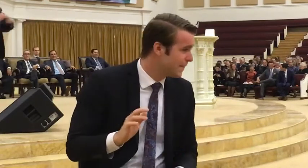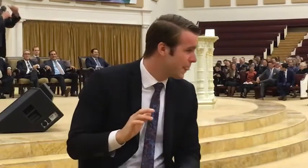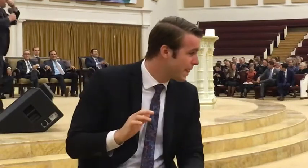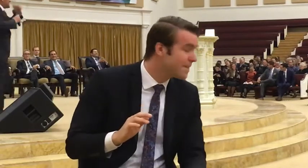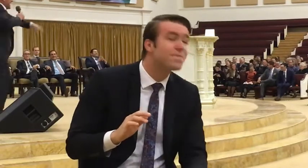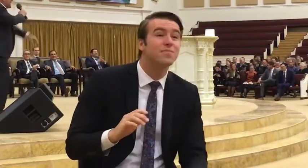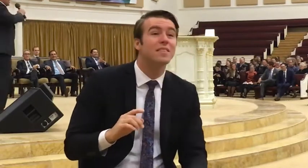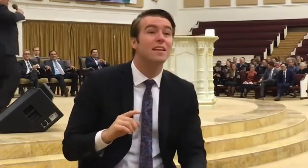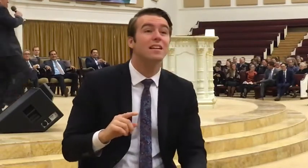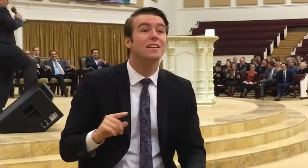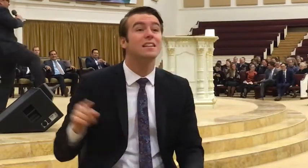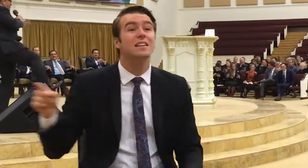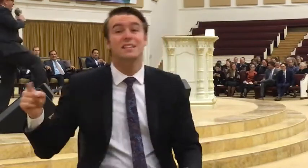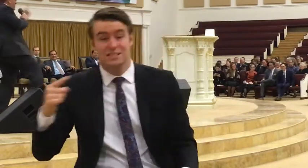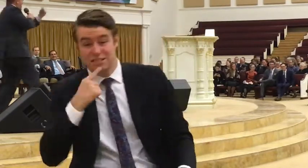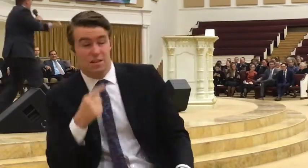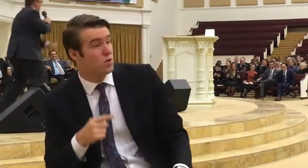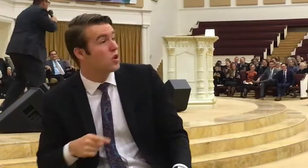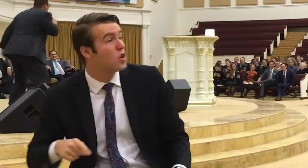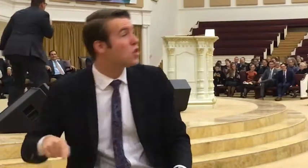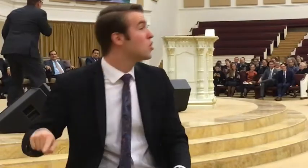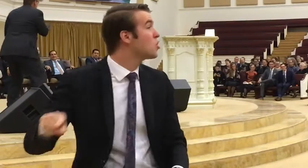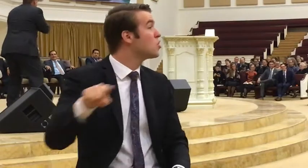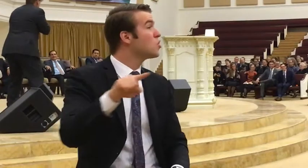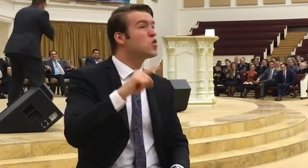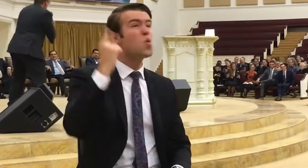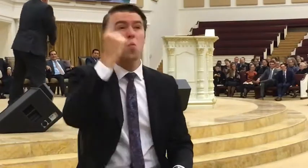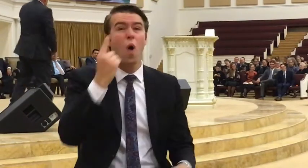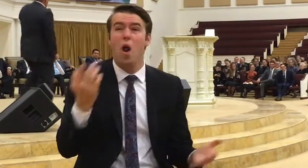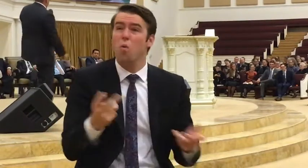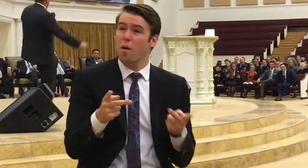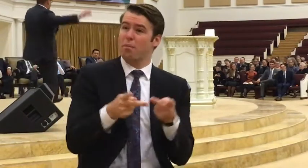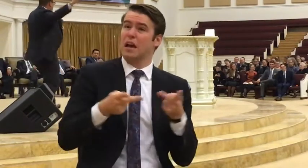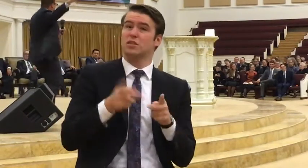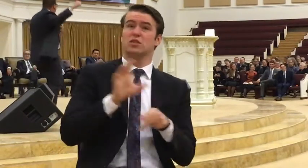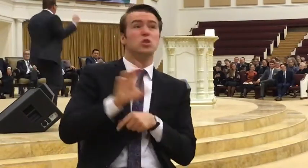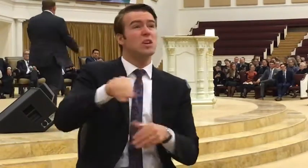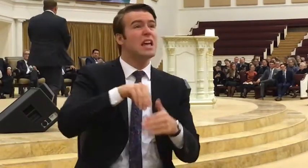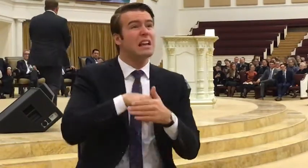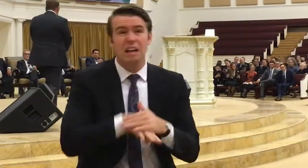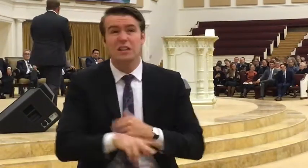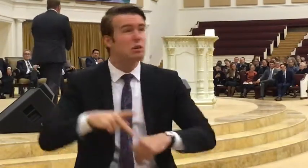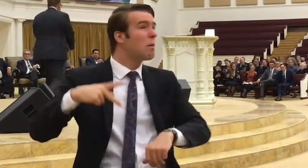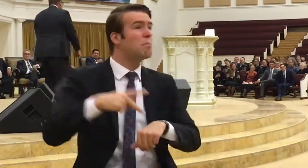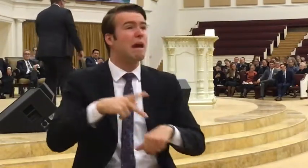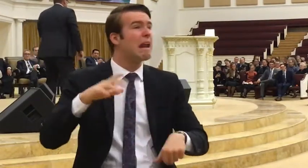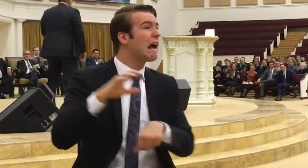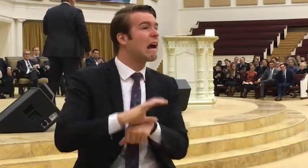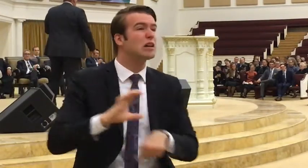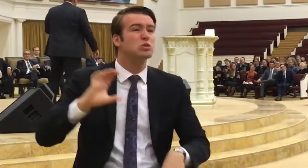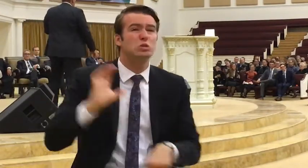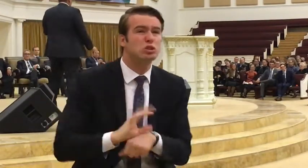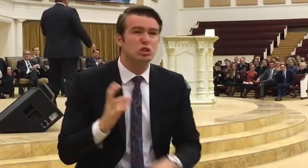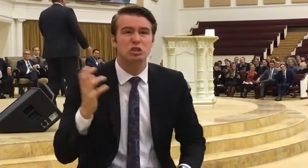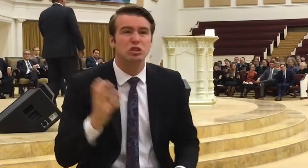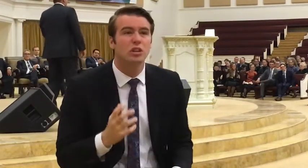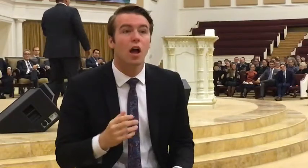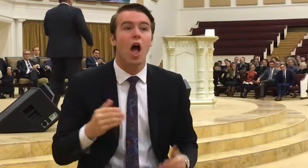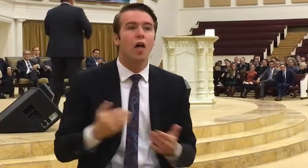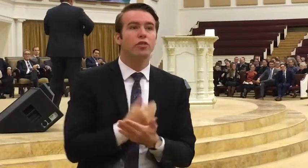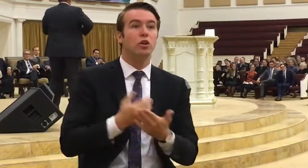And he turned around and said, you made me wonder what kind of church you came into. You came into a Pentecostal church. And the